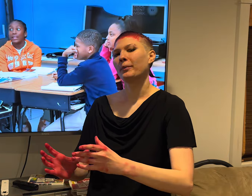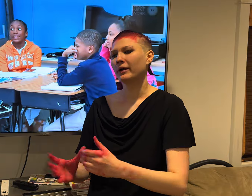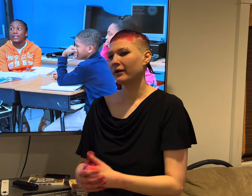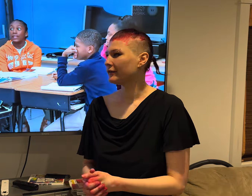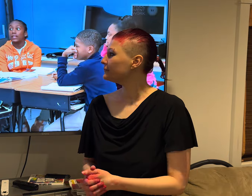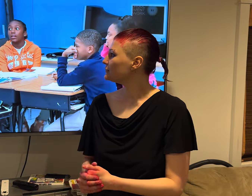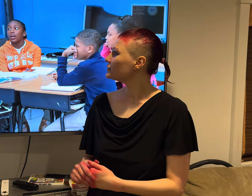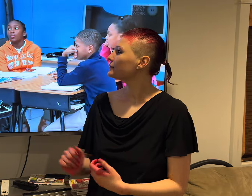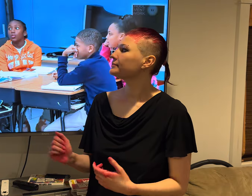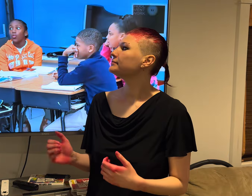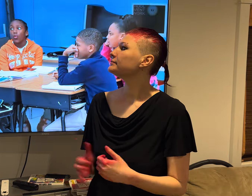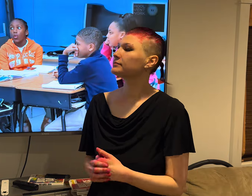Speak up.